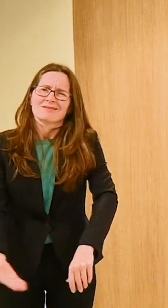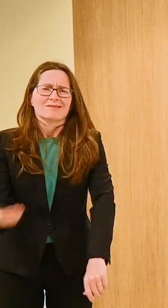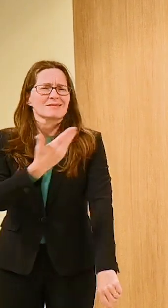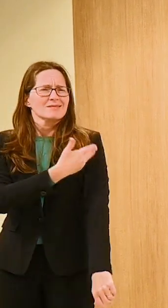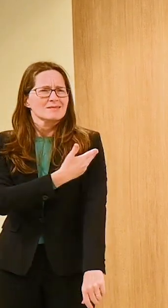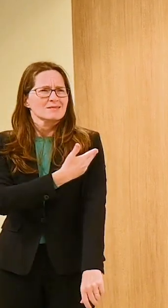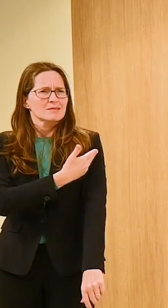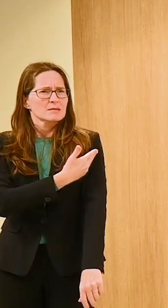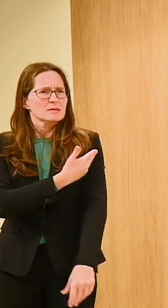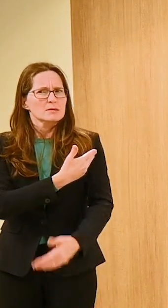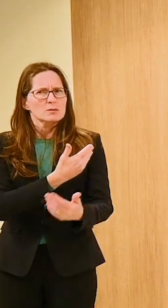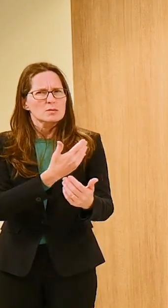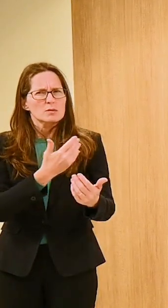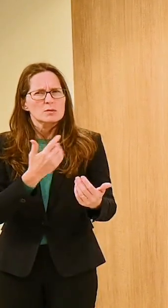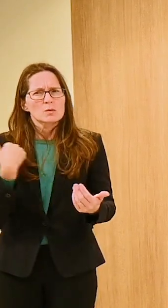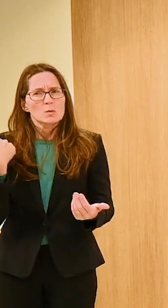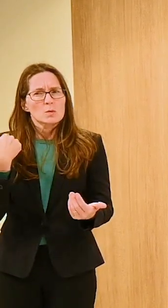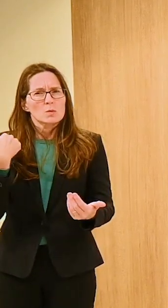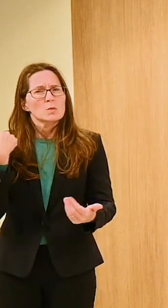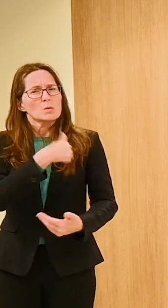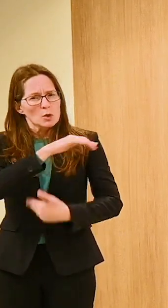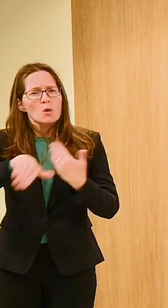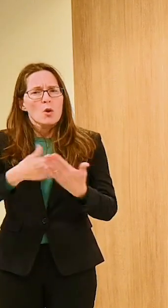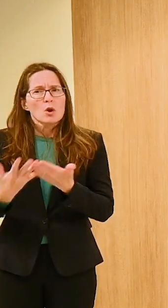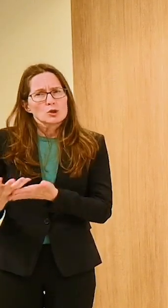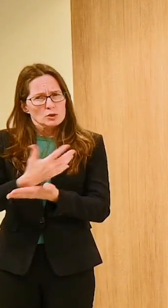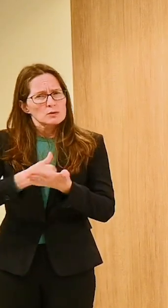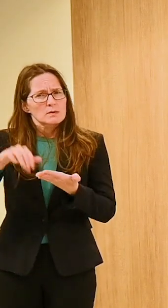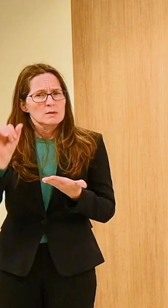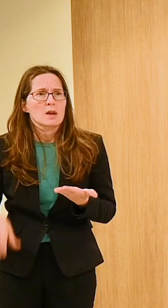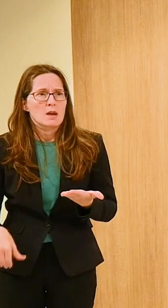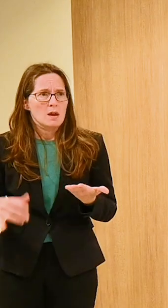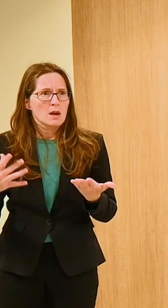care, all kinds of health care. And so,